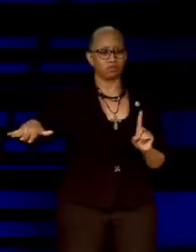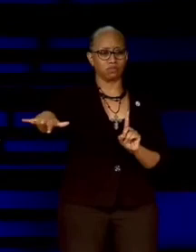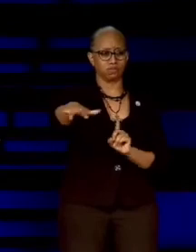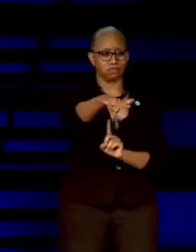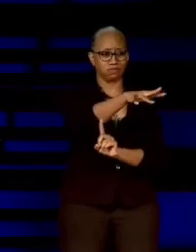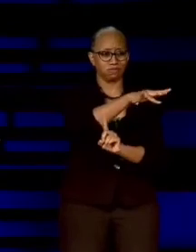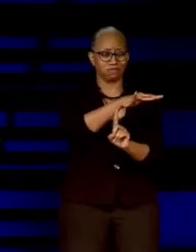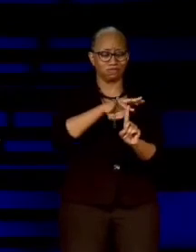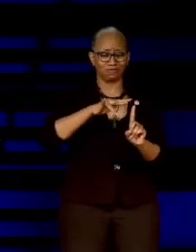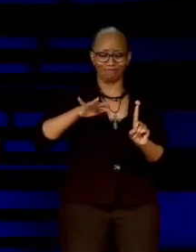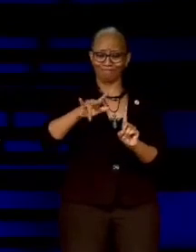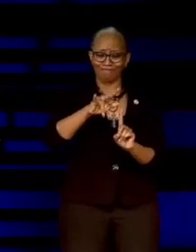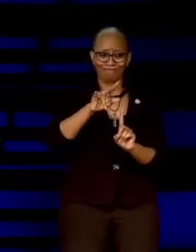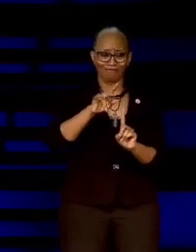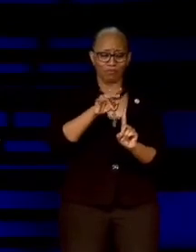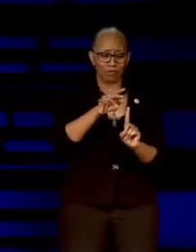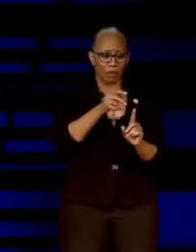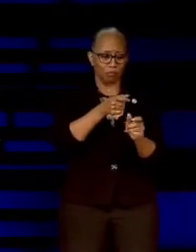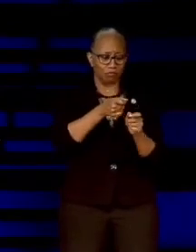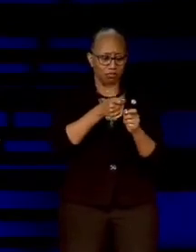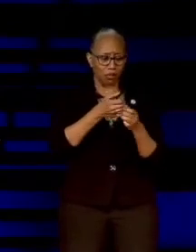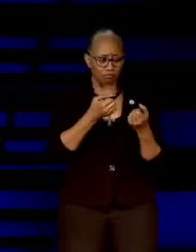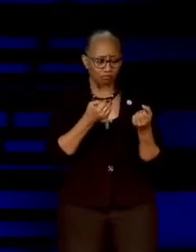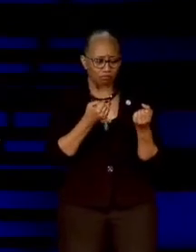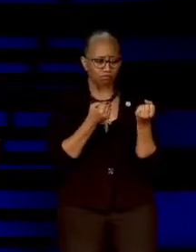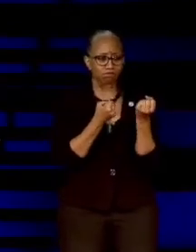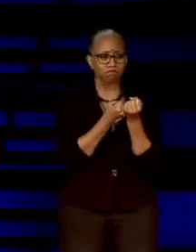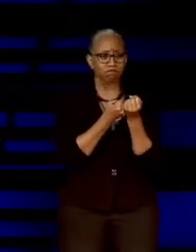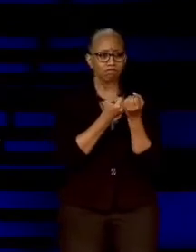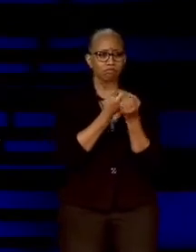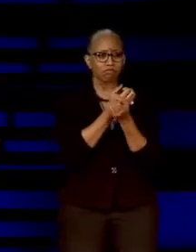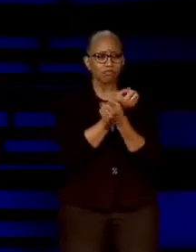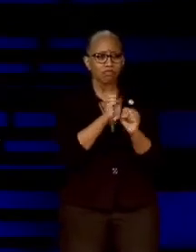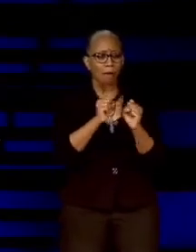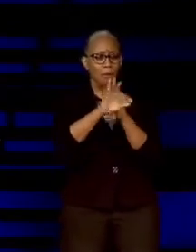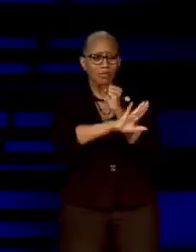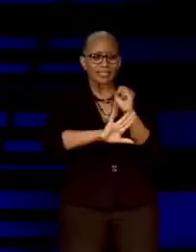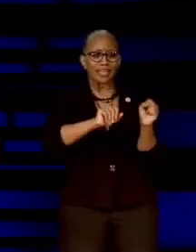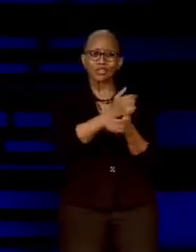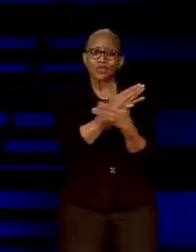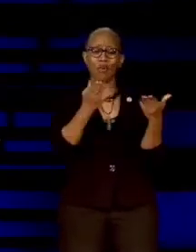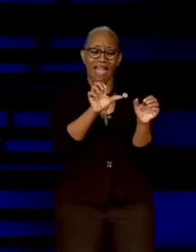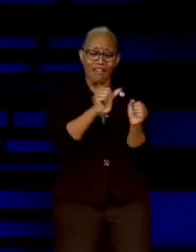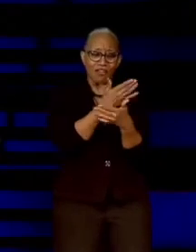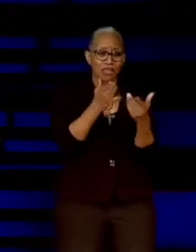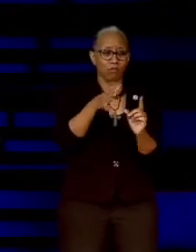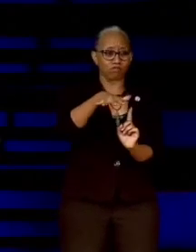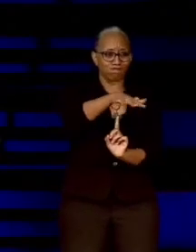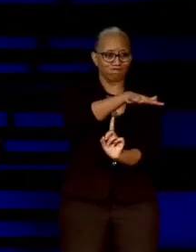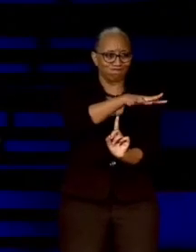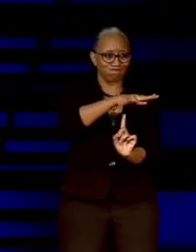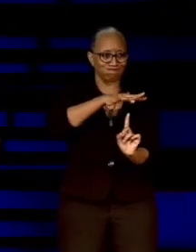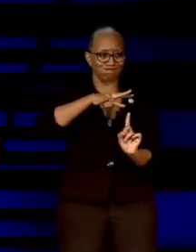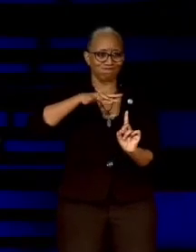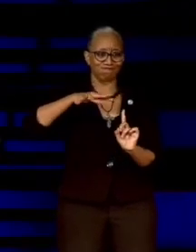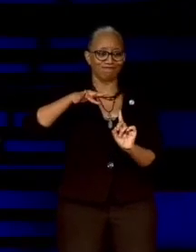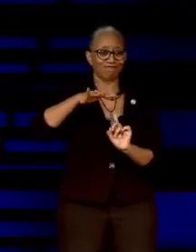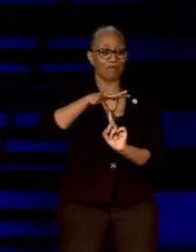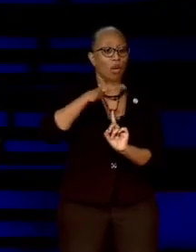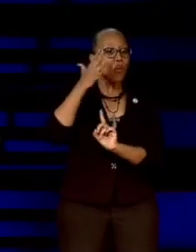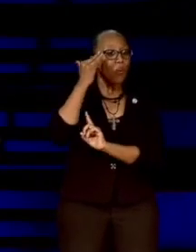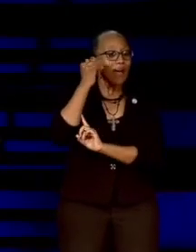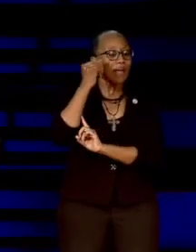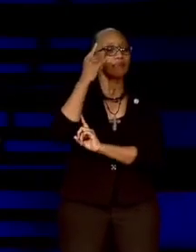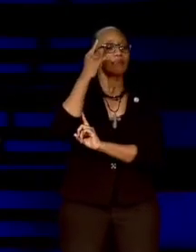are ever present, pulling you through, protecting you, keeping you in all of your ways, said the psalmist, is